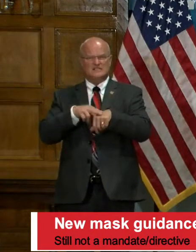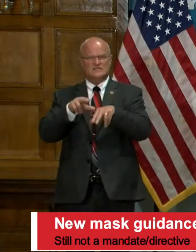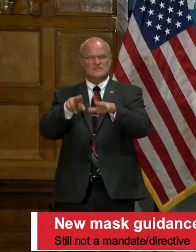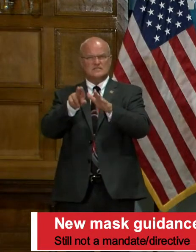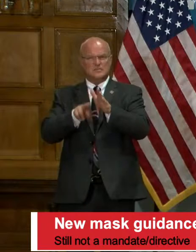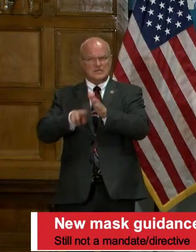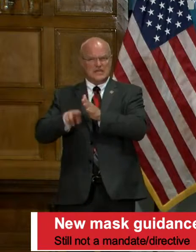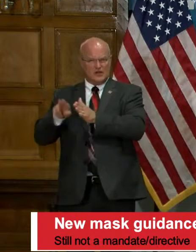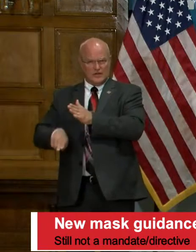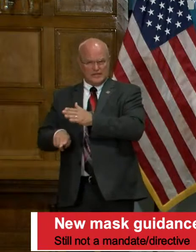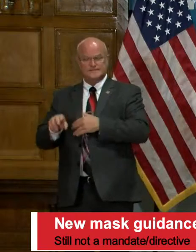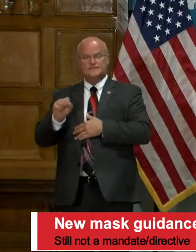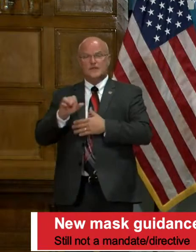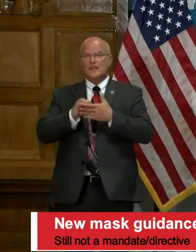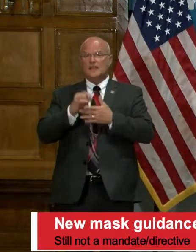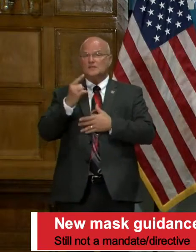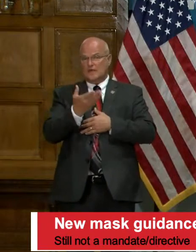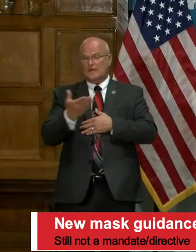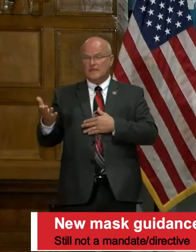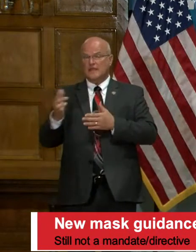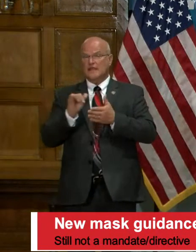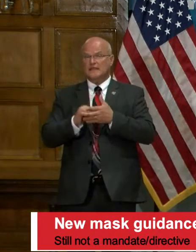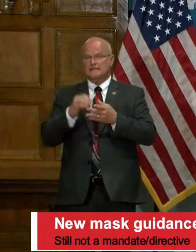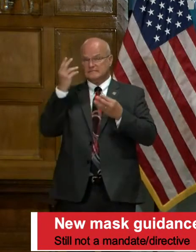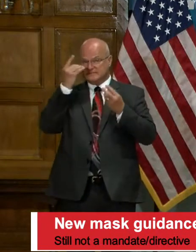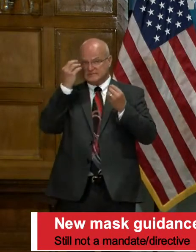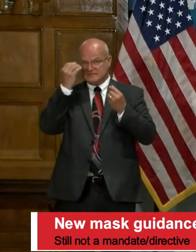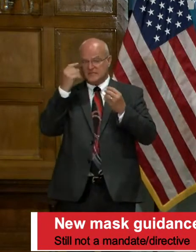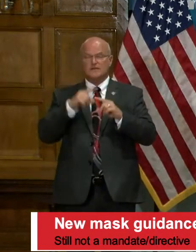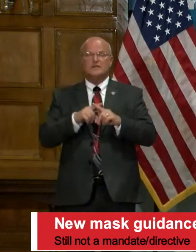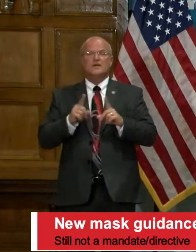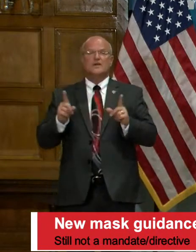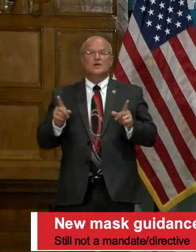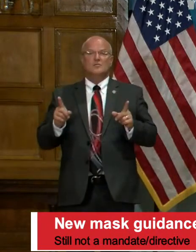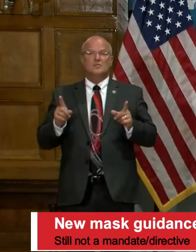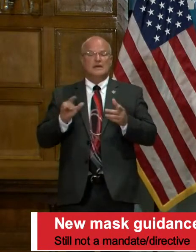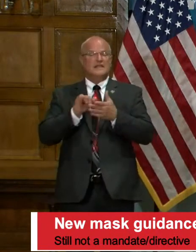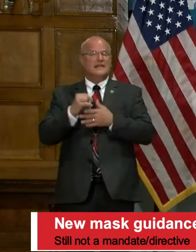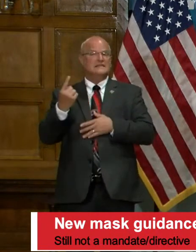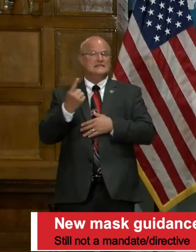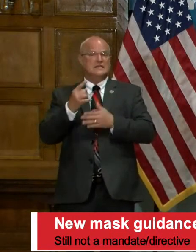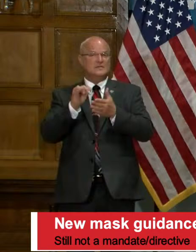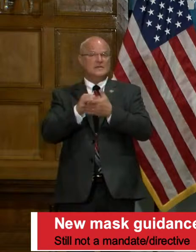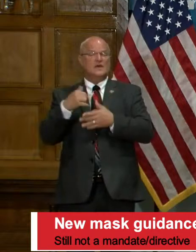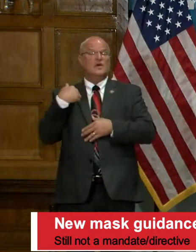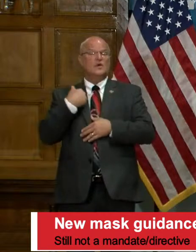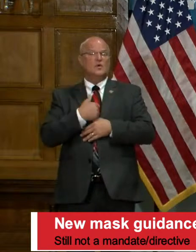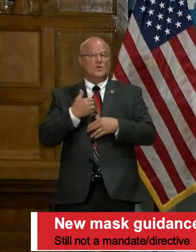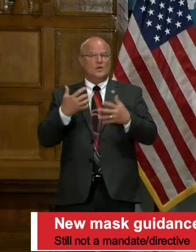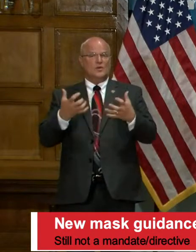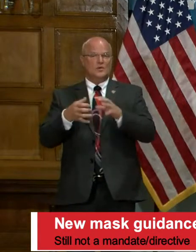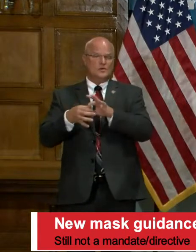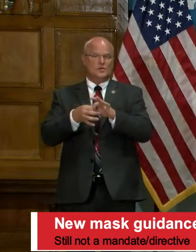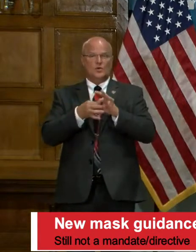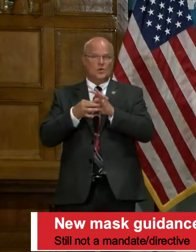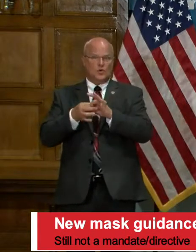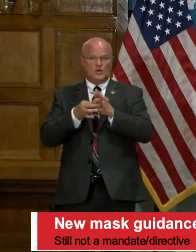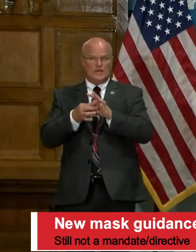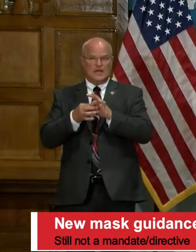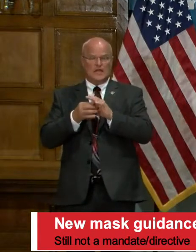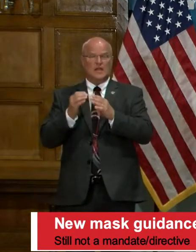Cemetery, and so that's one of the things that's being considered. But that's something that we want to